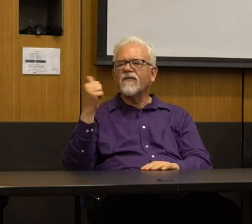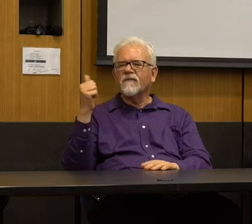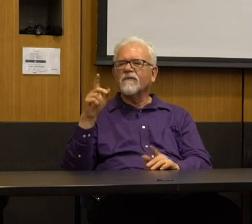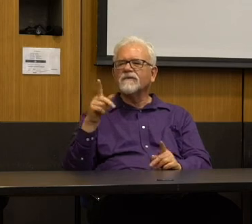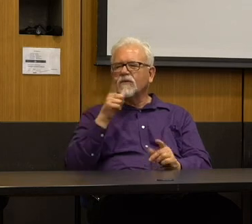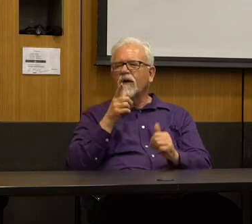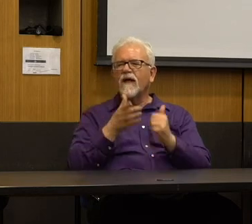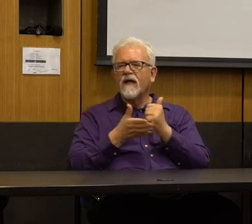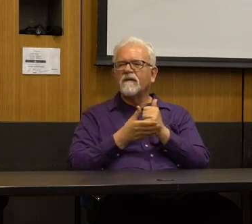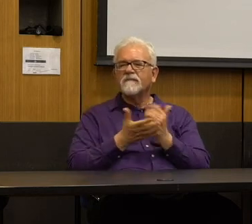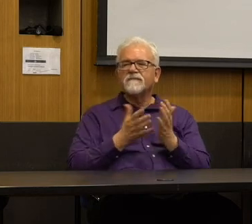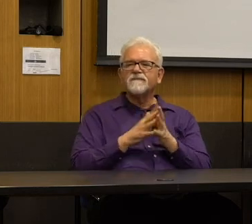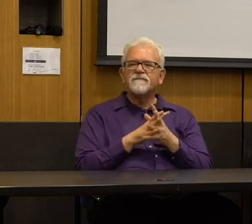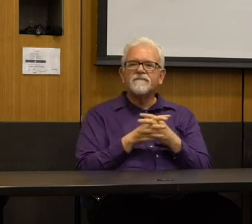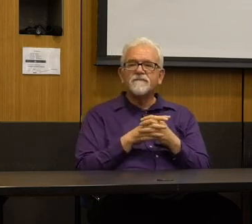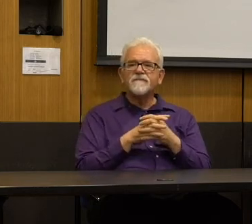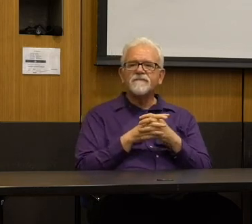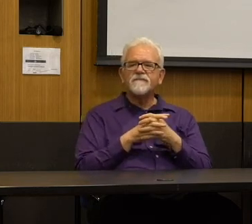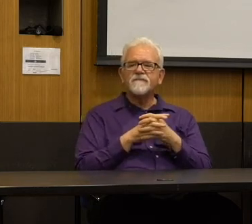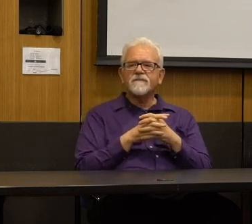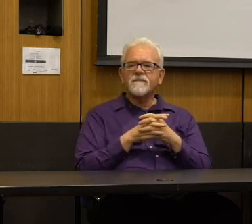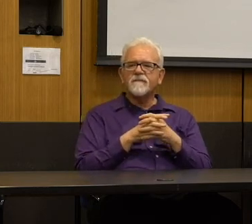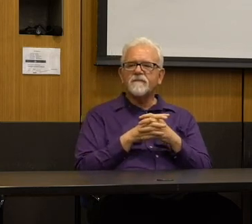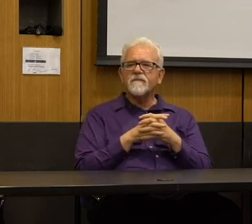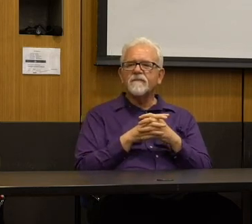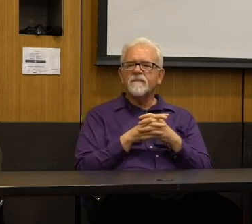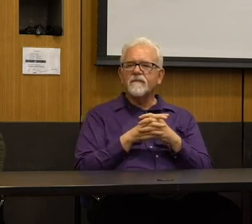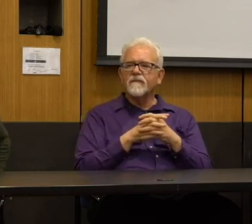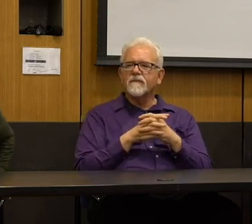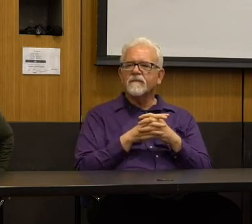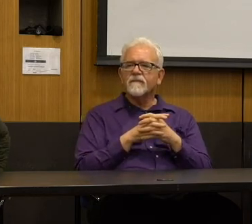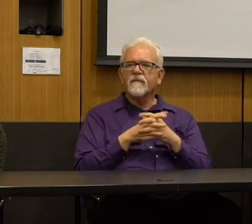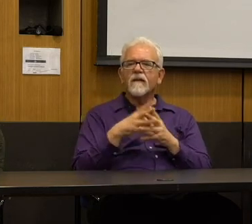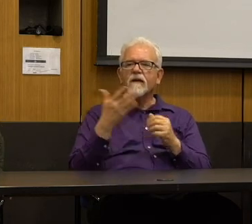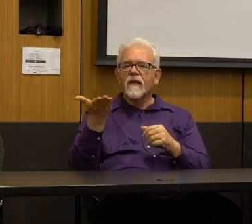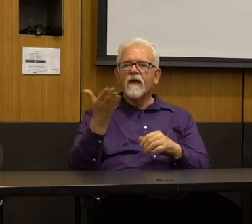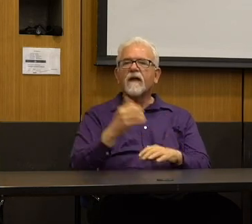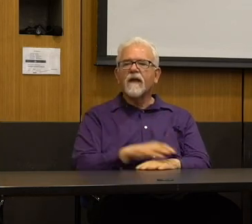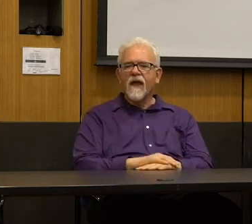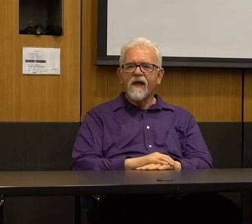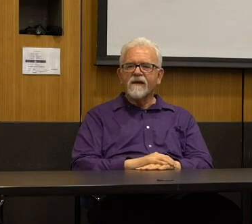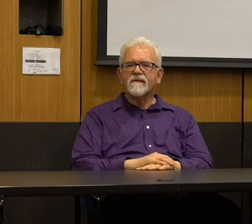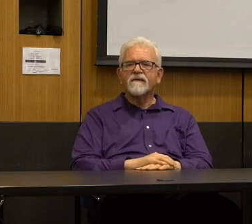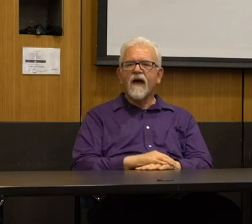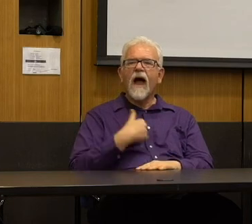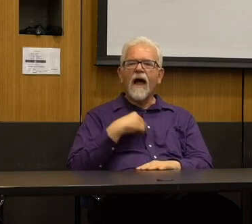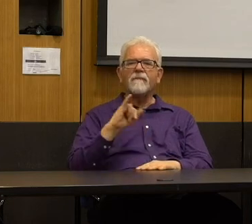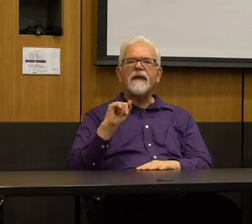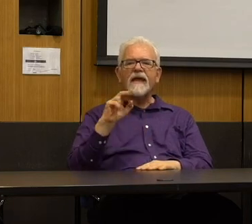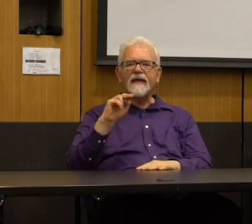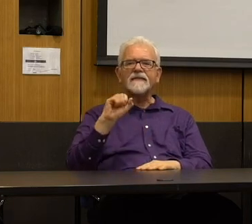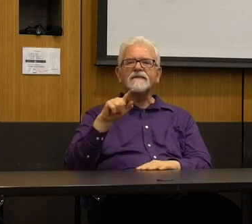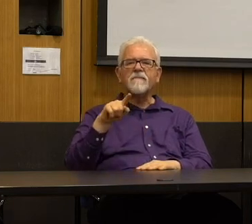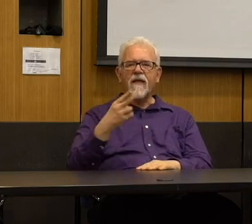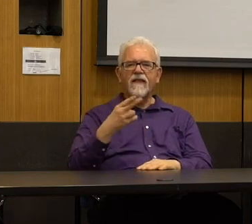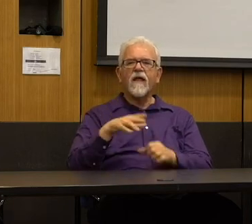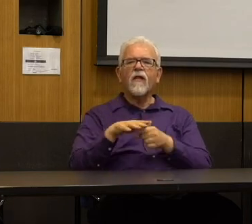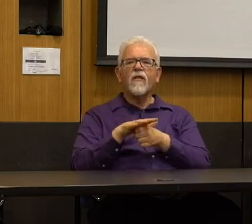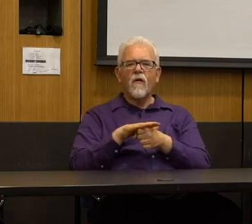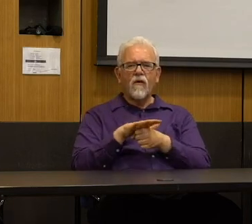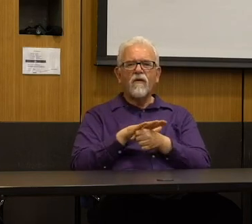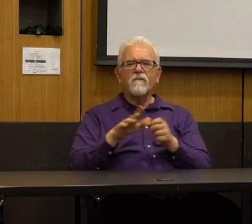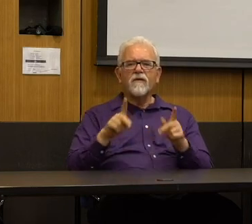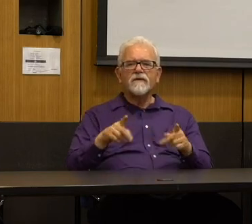I'm Ian Schmidt. mobile care, and